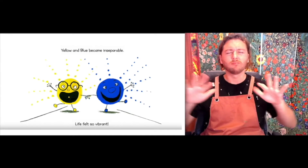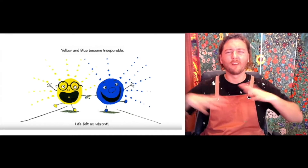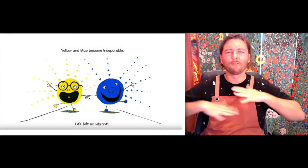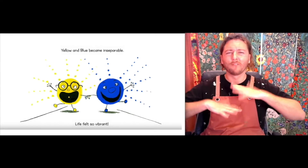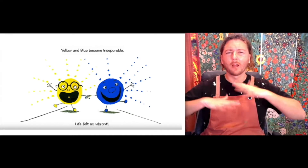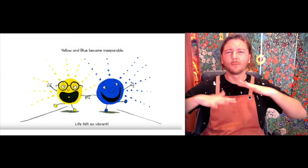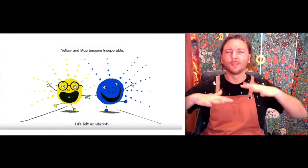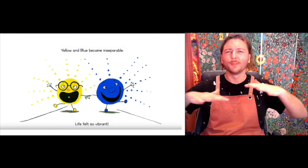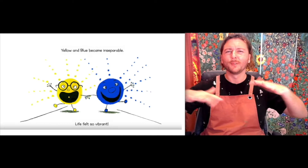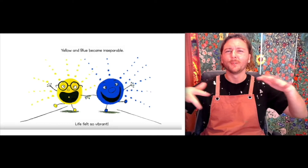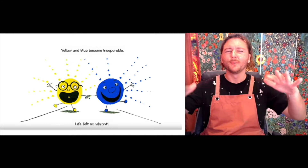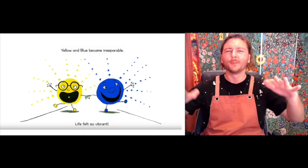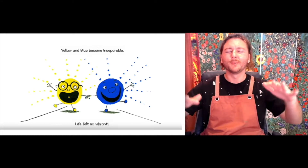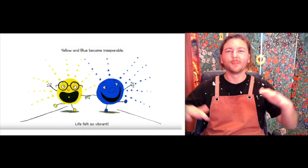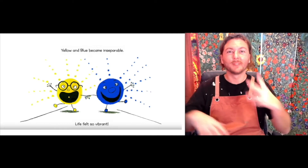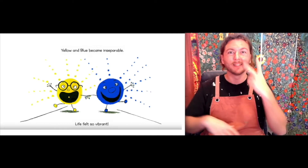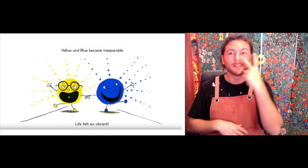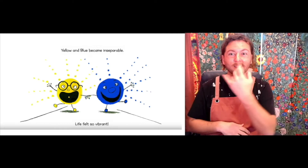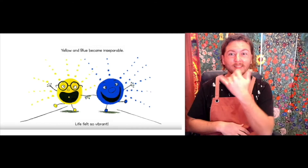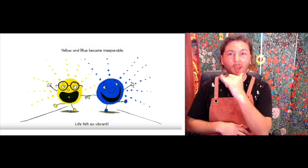Their life felt so vibrant.